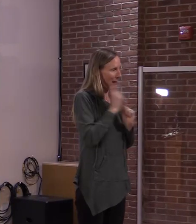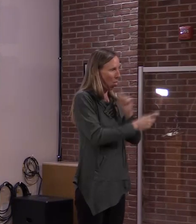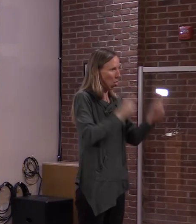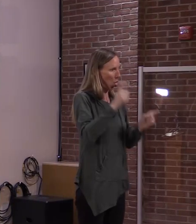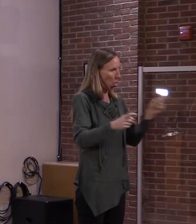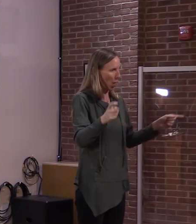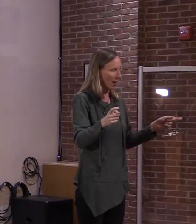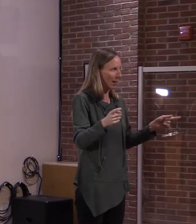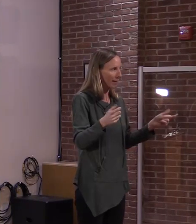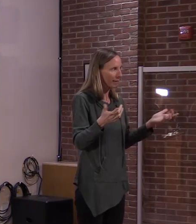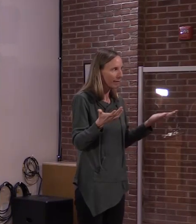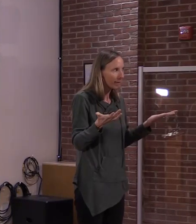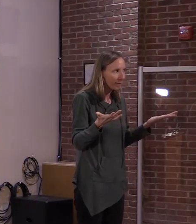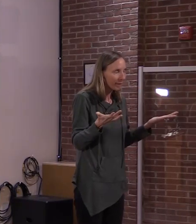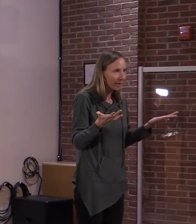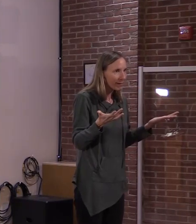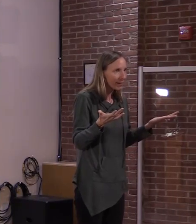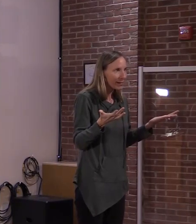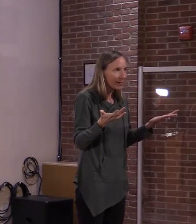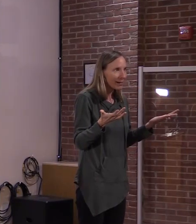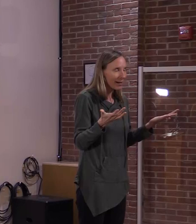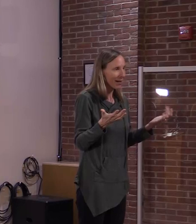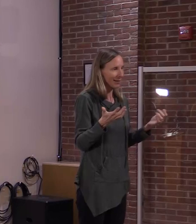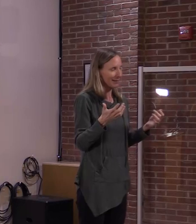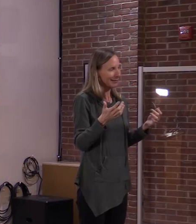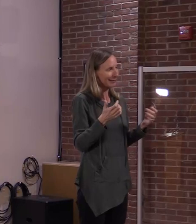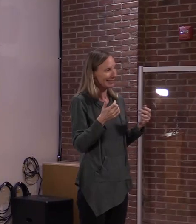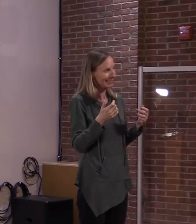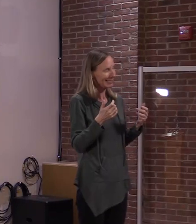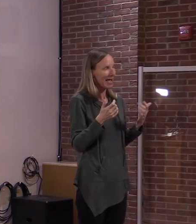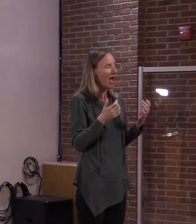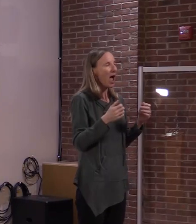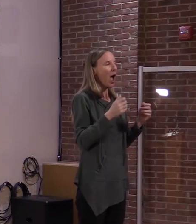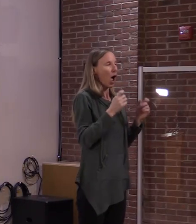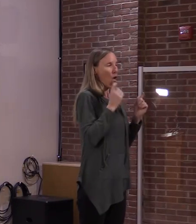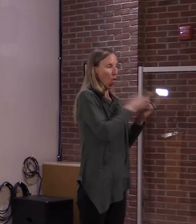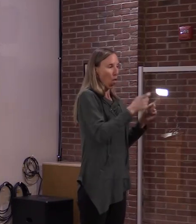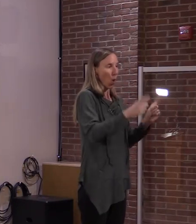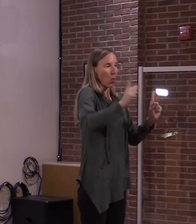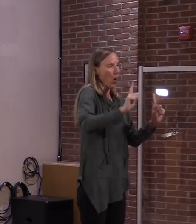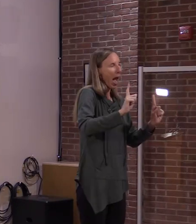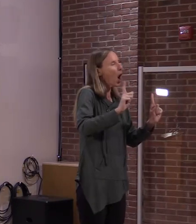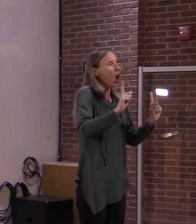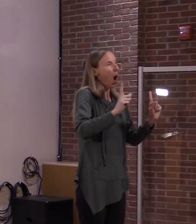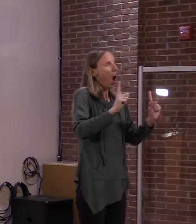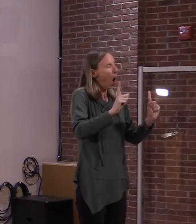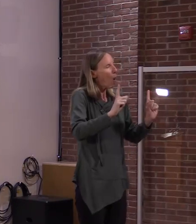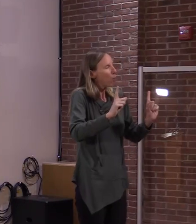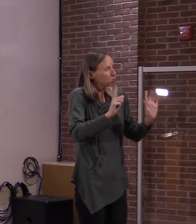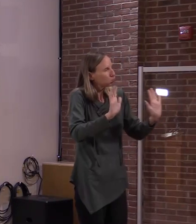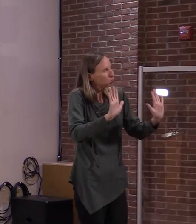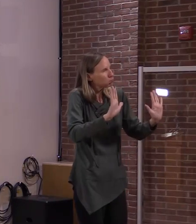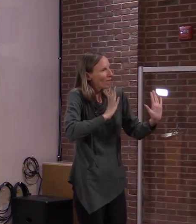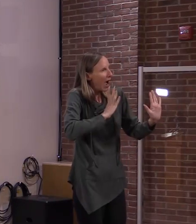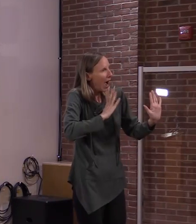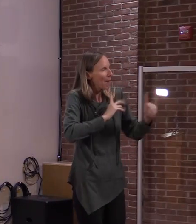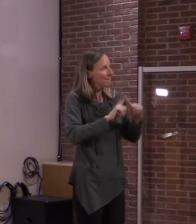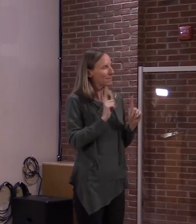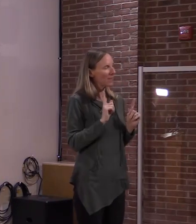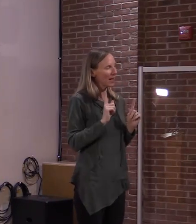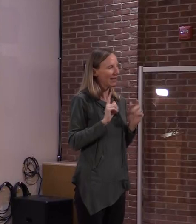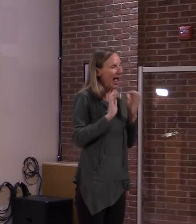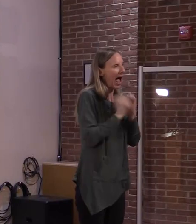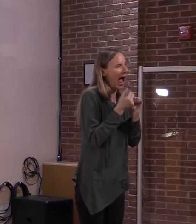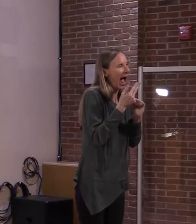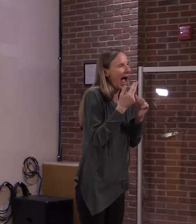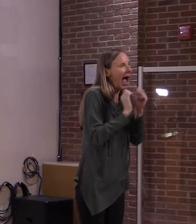different initiatives. And it wasn't the initiatives in some respect, it was just the lack of or seeing that this was being used in a